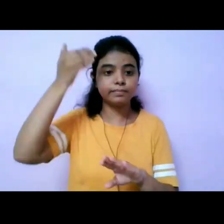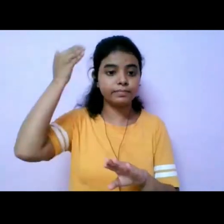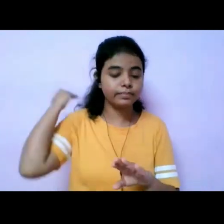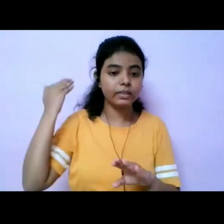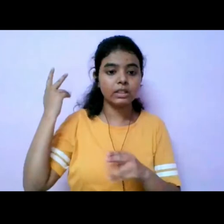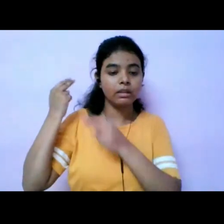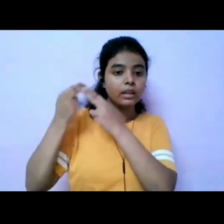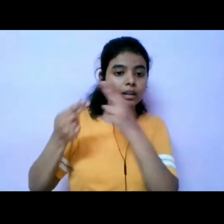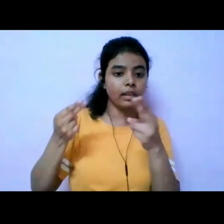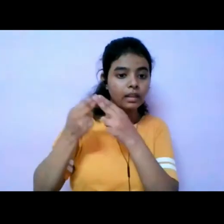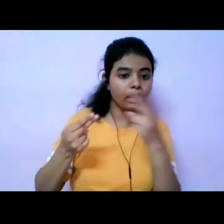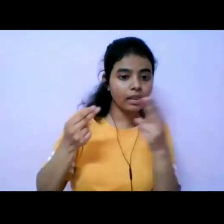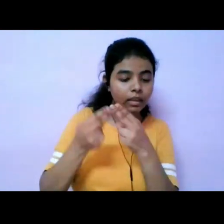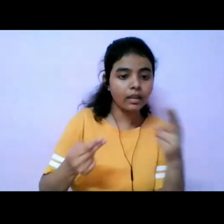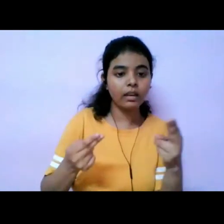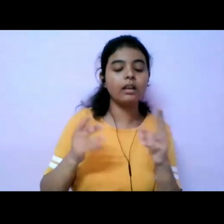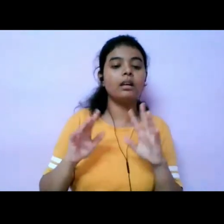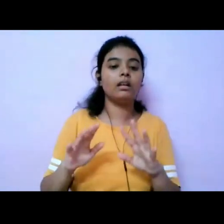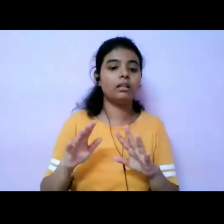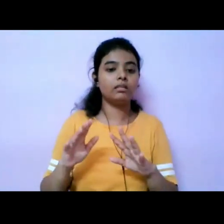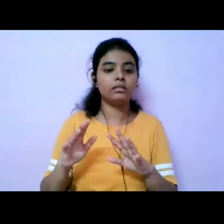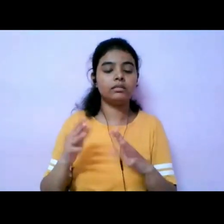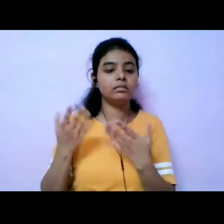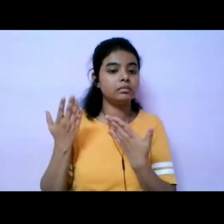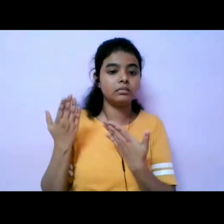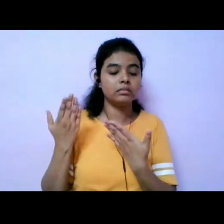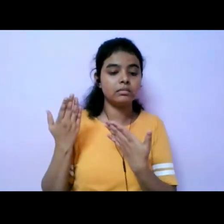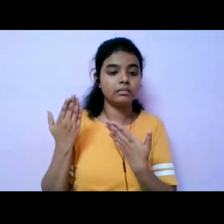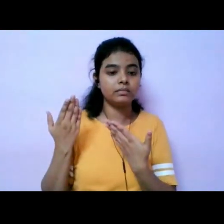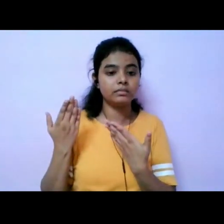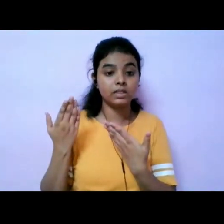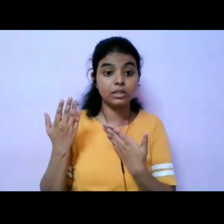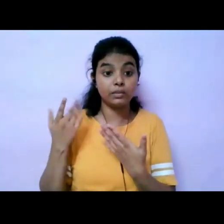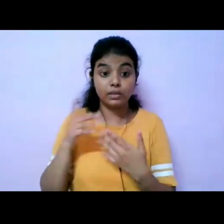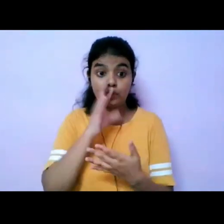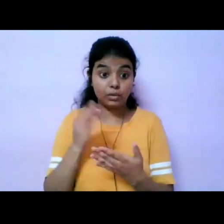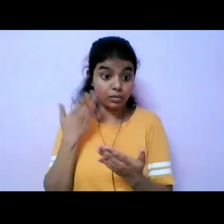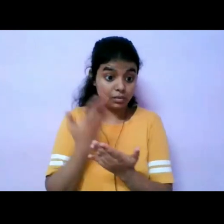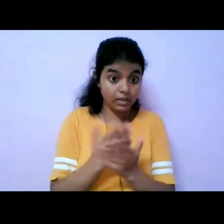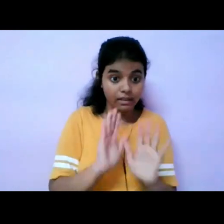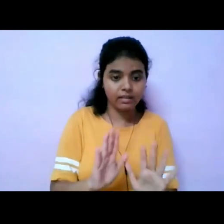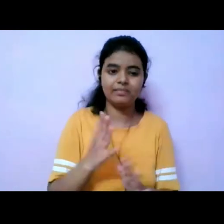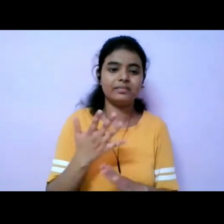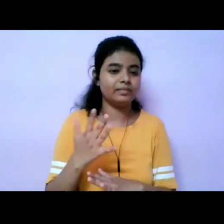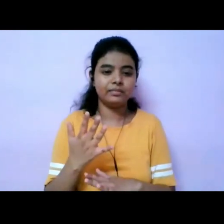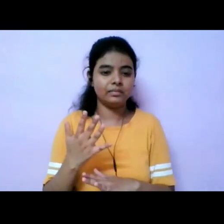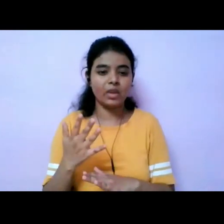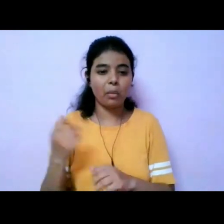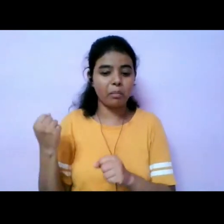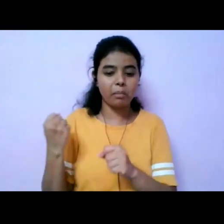that have been told about us in the past are no longer applicable and they're no longer